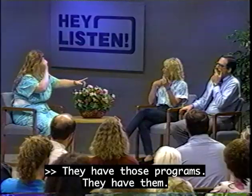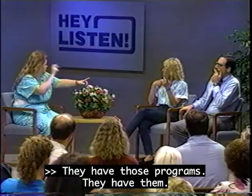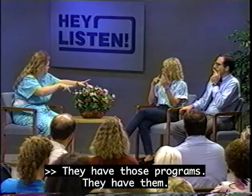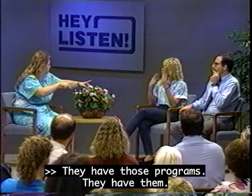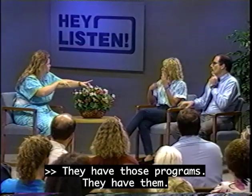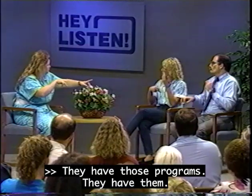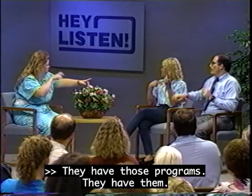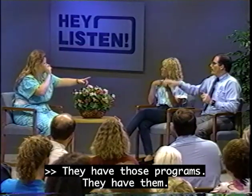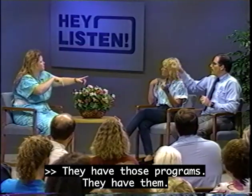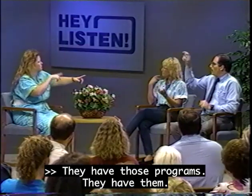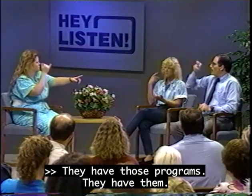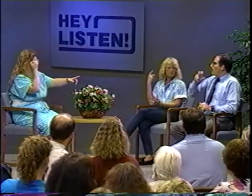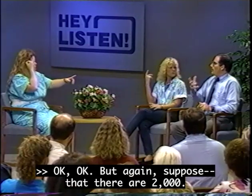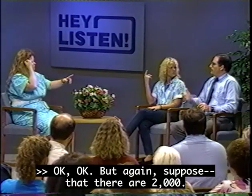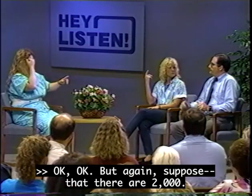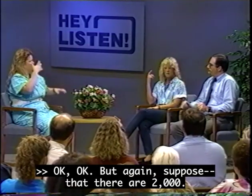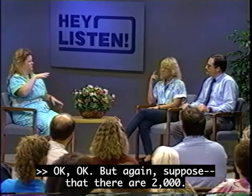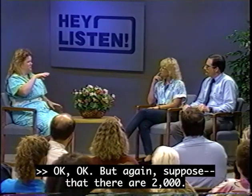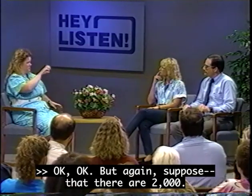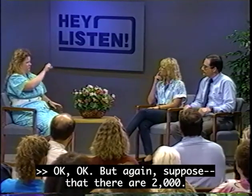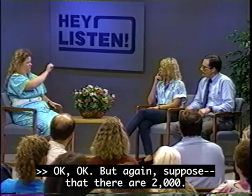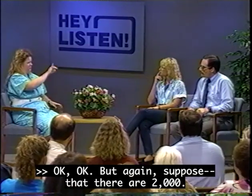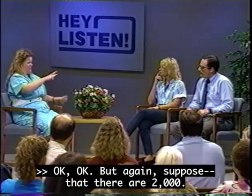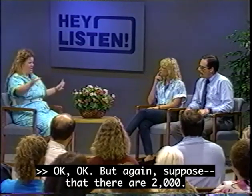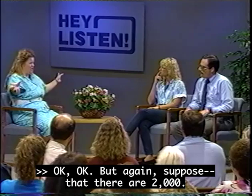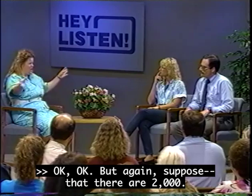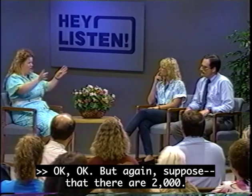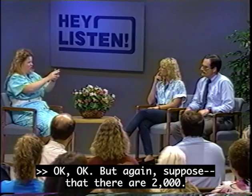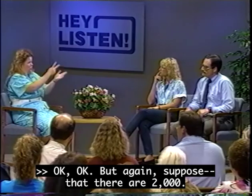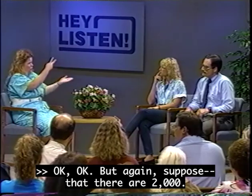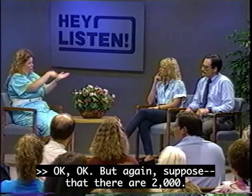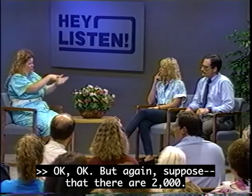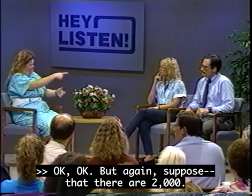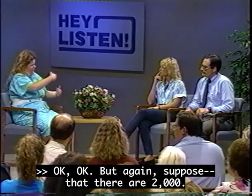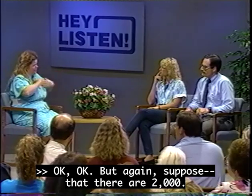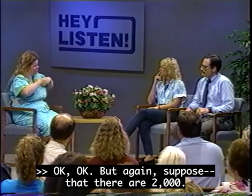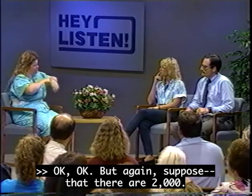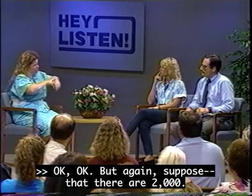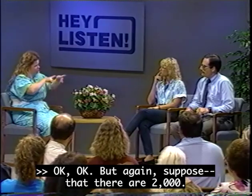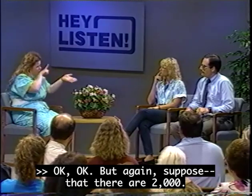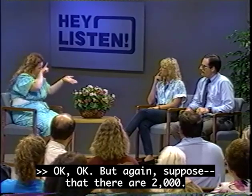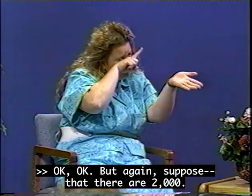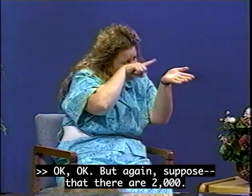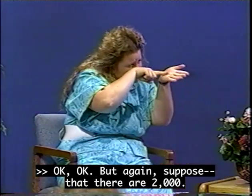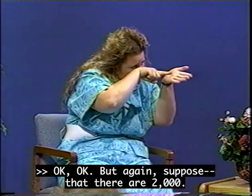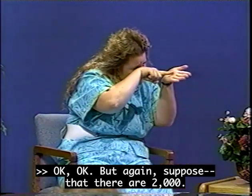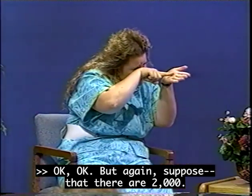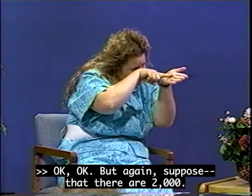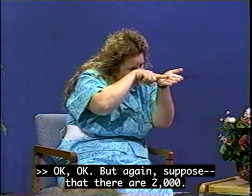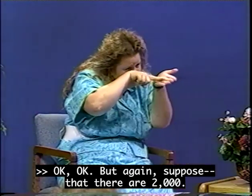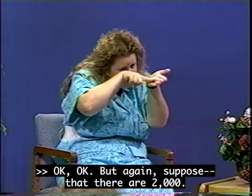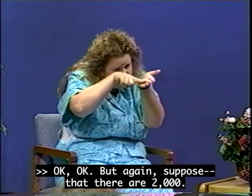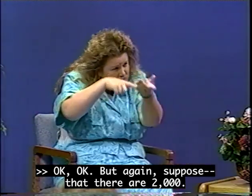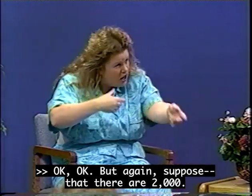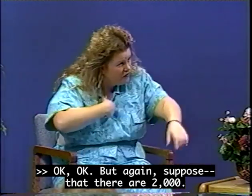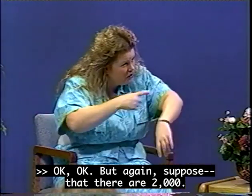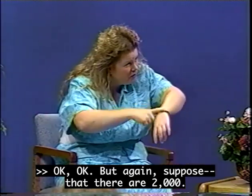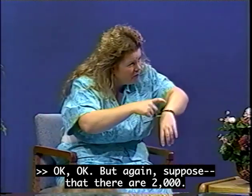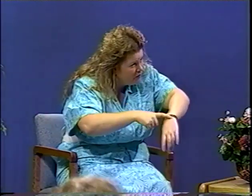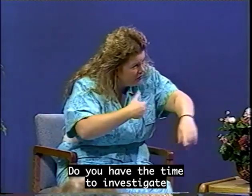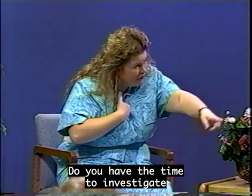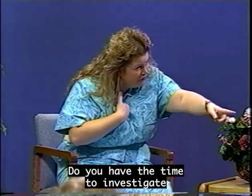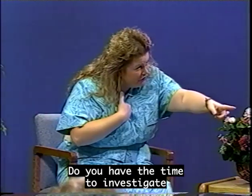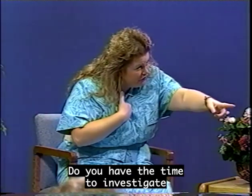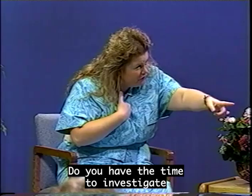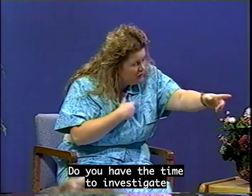in return. They have those programs. Okay. They have them. Okay, but again, suppose that you have, there are